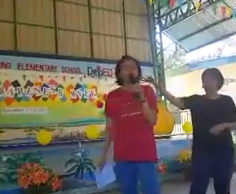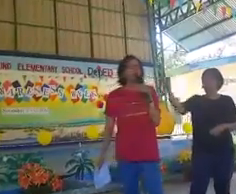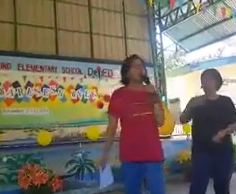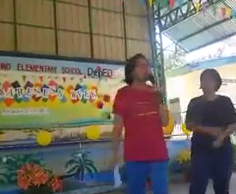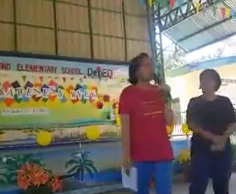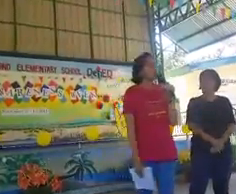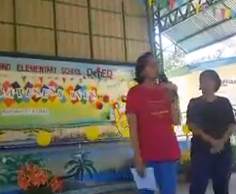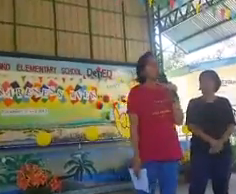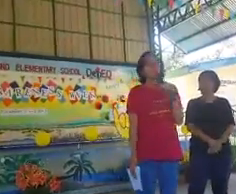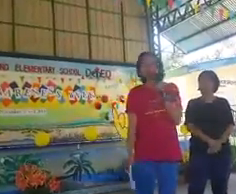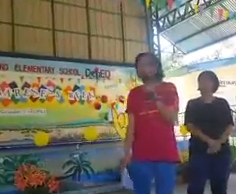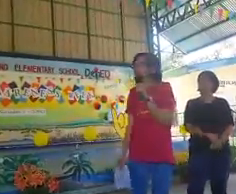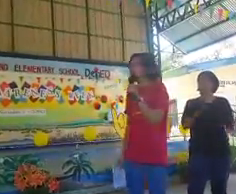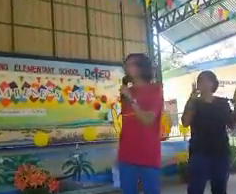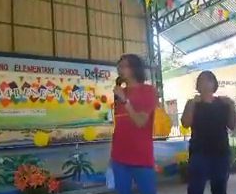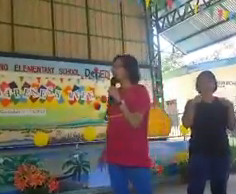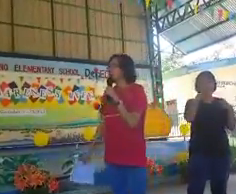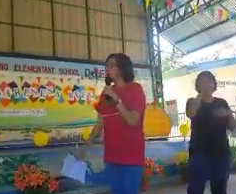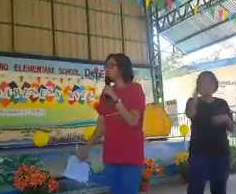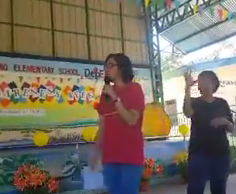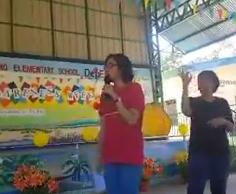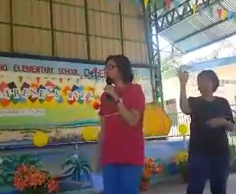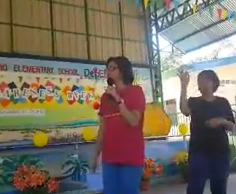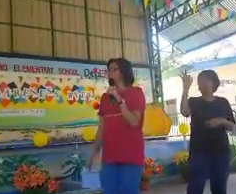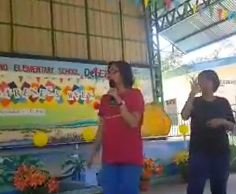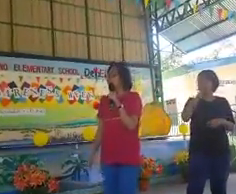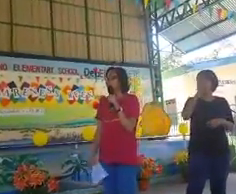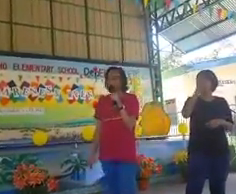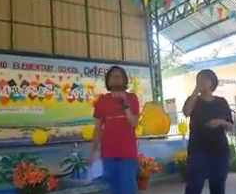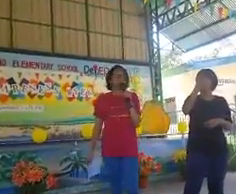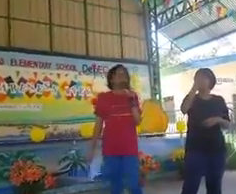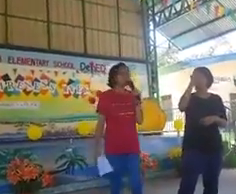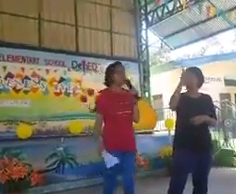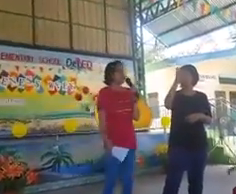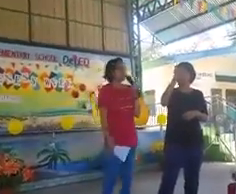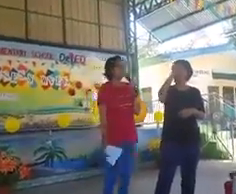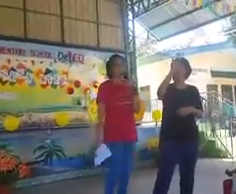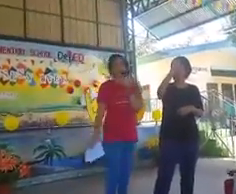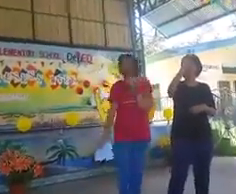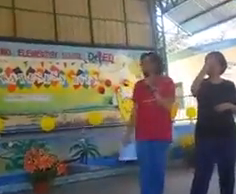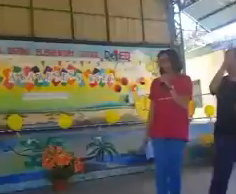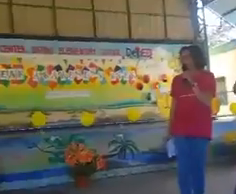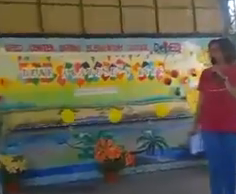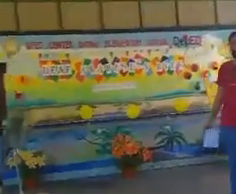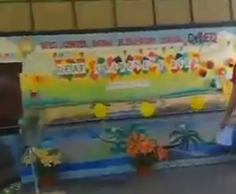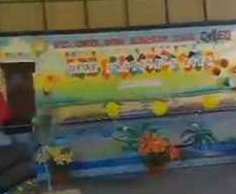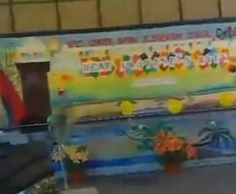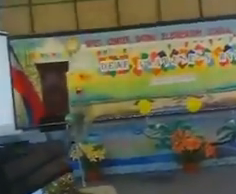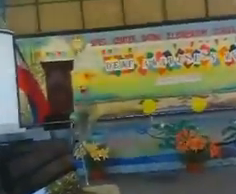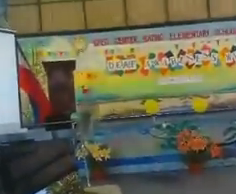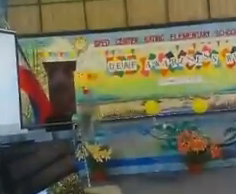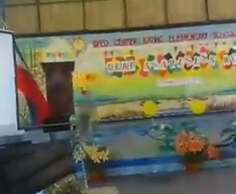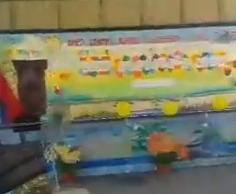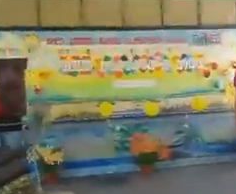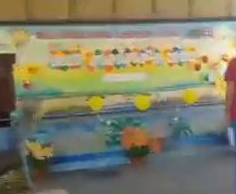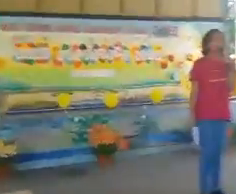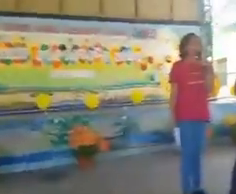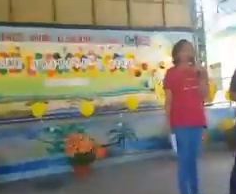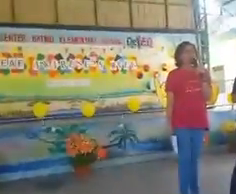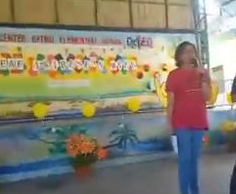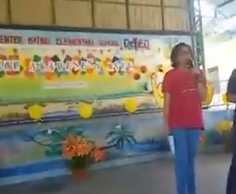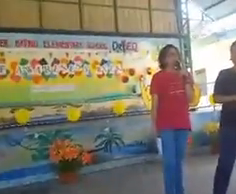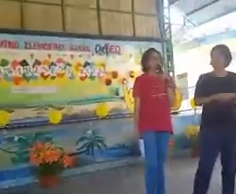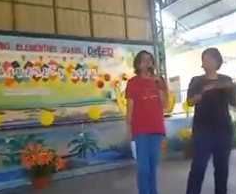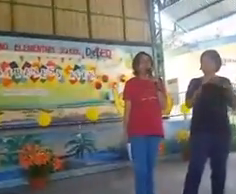2014, and we were officially recognized by the CCF Ministry Incorporated, which is